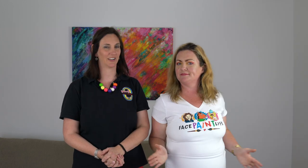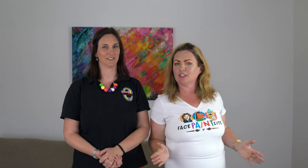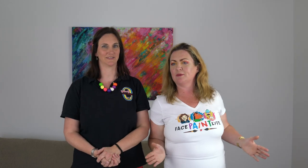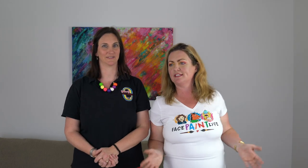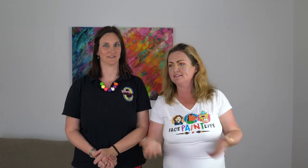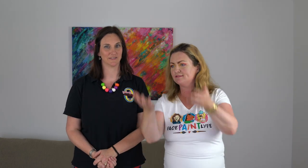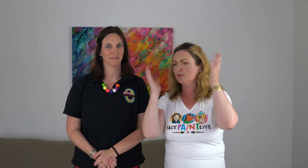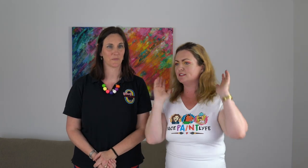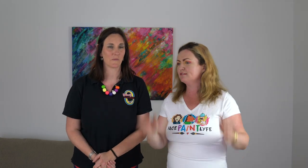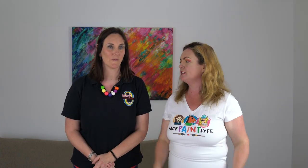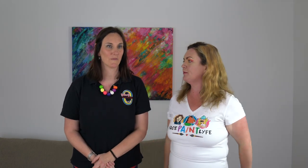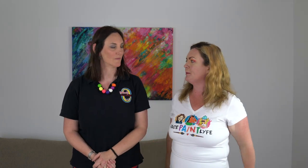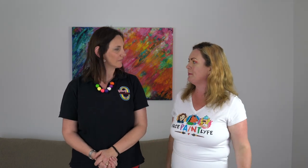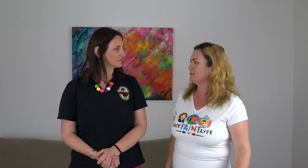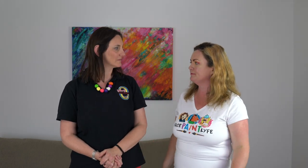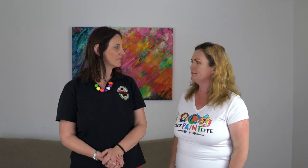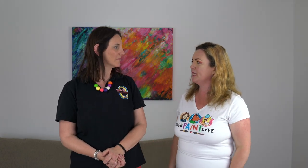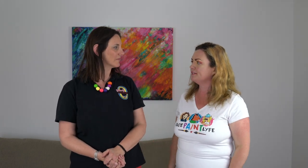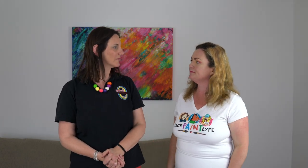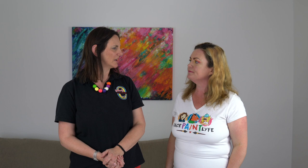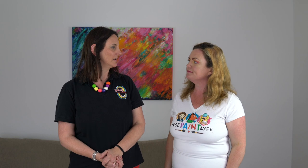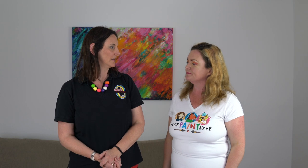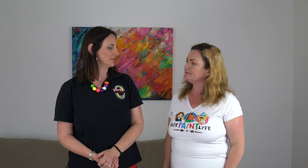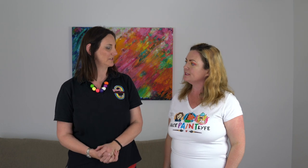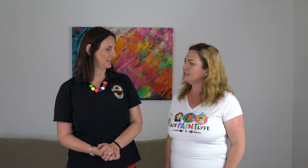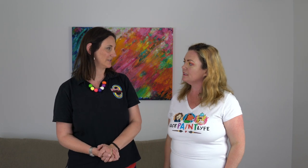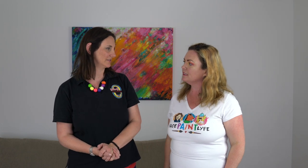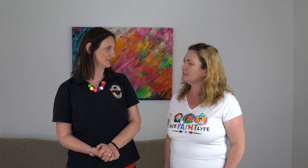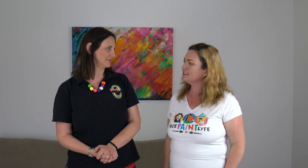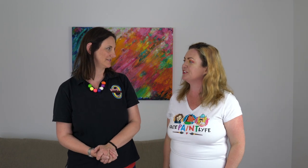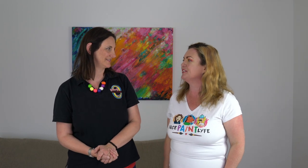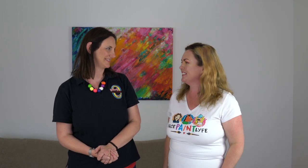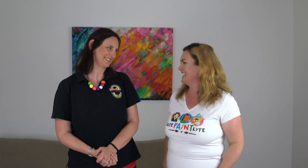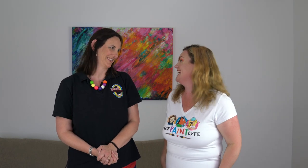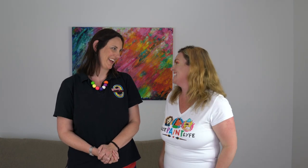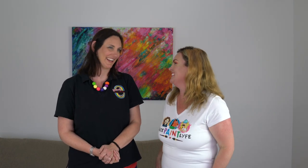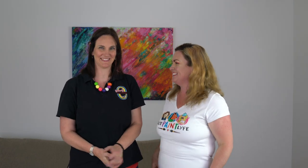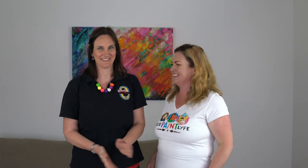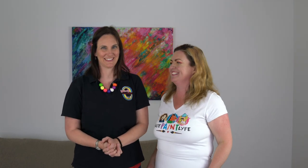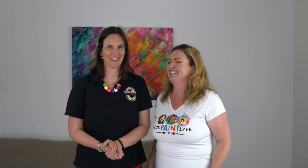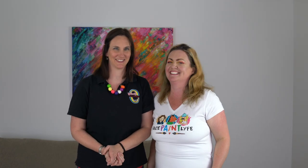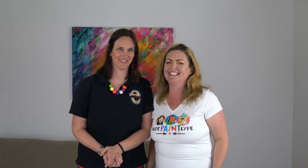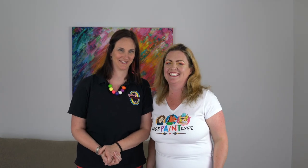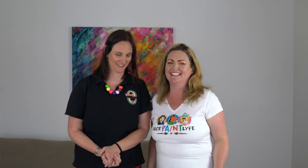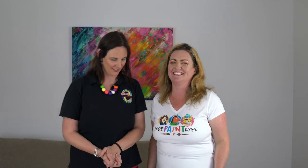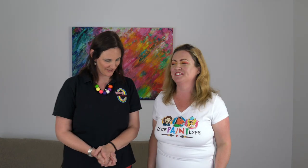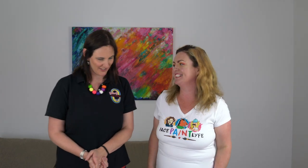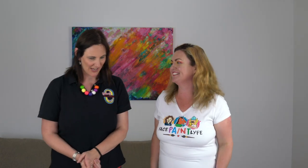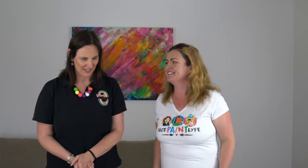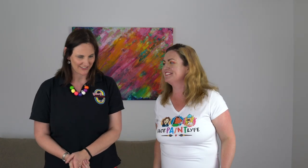So we can talk to a lot more people. Mm. Yeah. Do you want to sing a song? Sure. Yes, hey, I do. Sing a song. Twinkle.